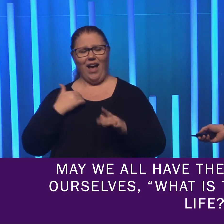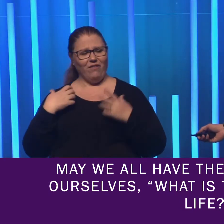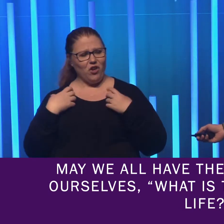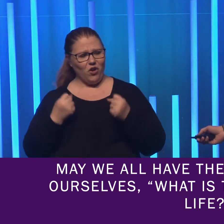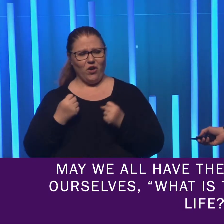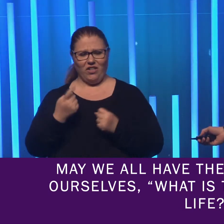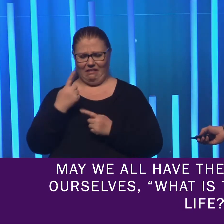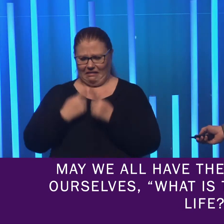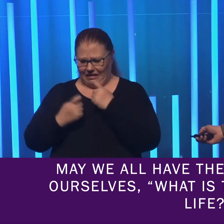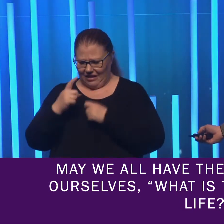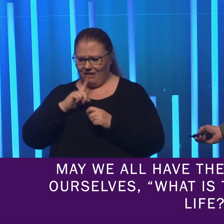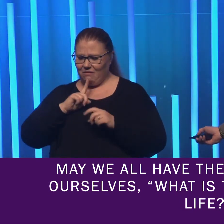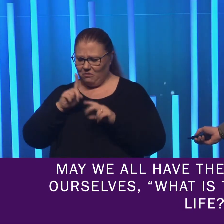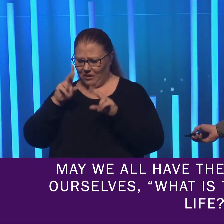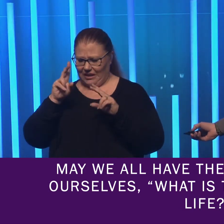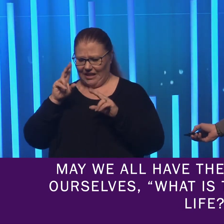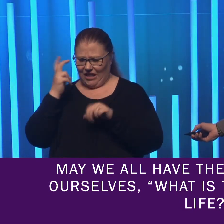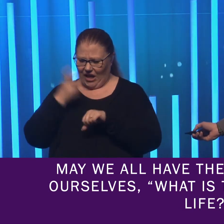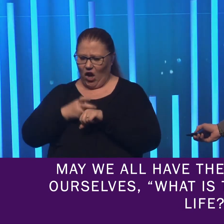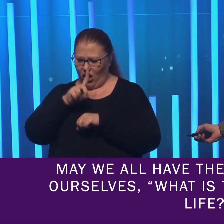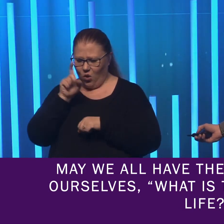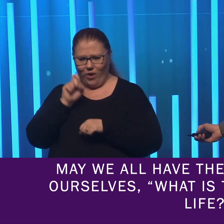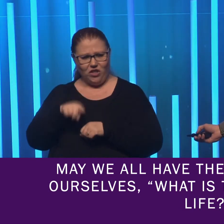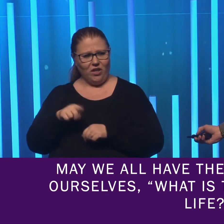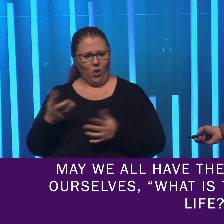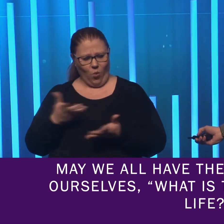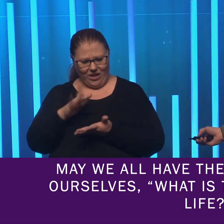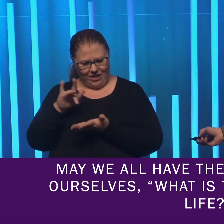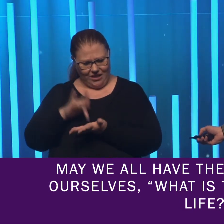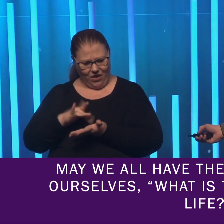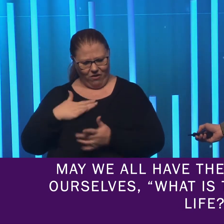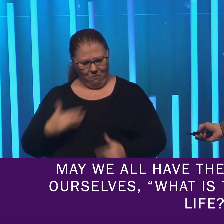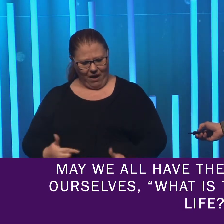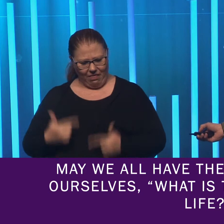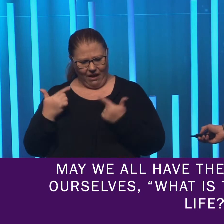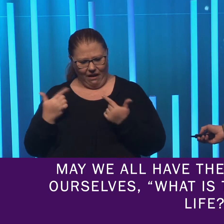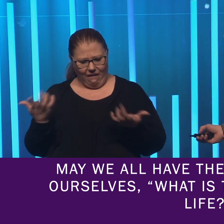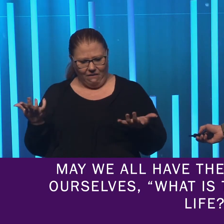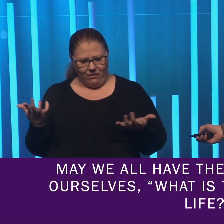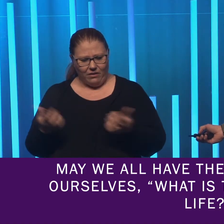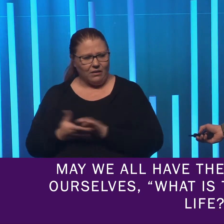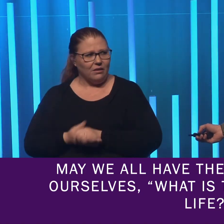very, very difficult question. What is the center of my life?